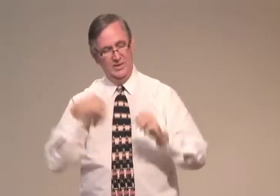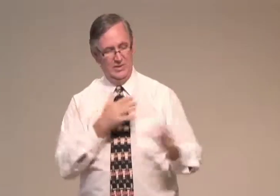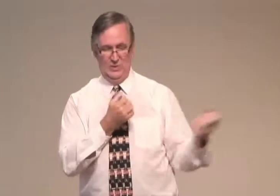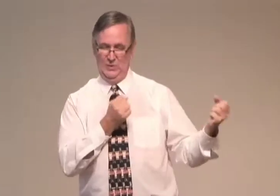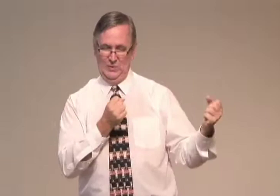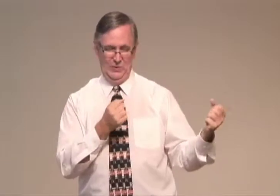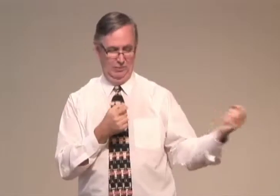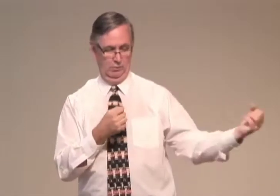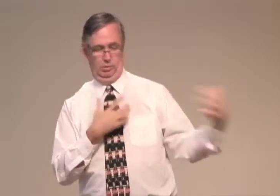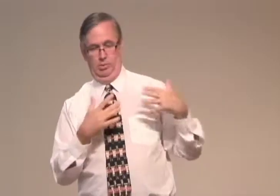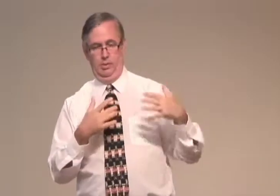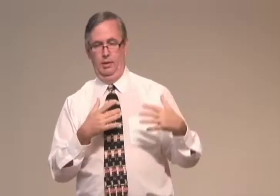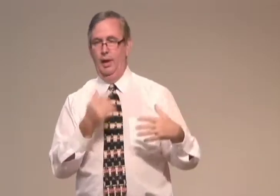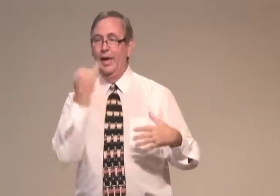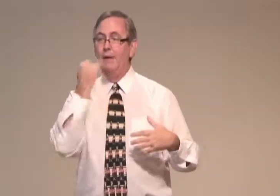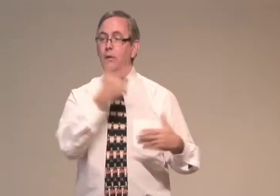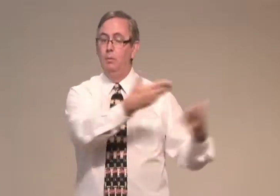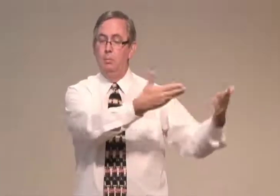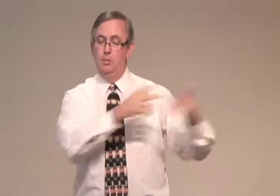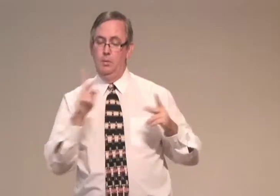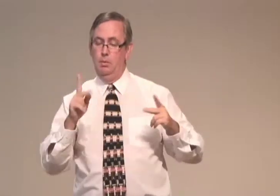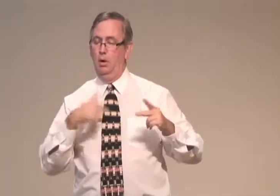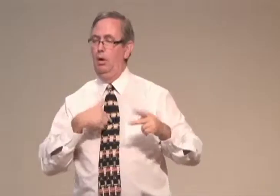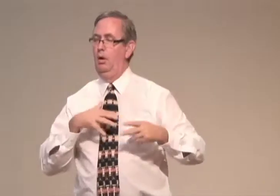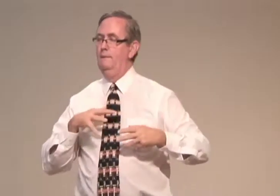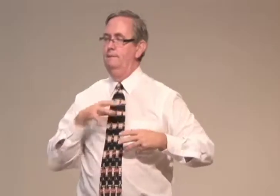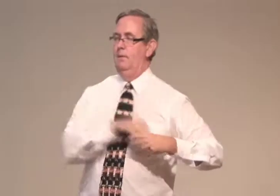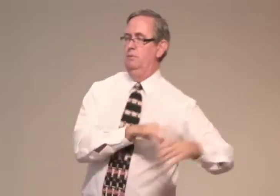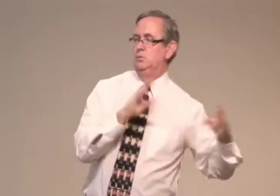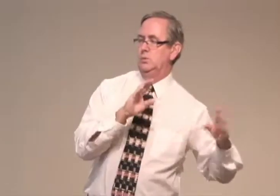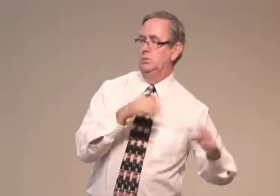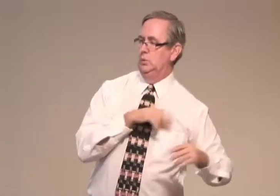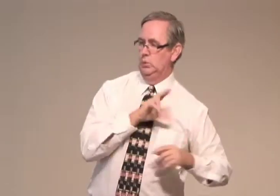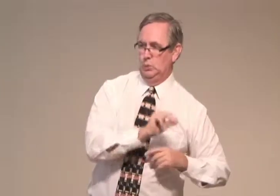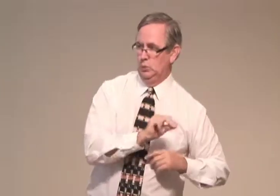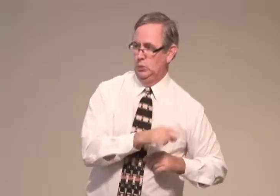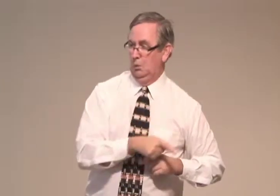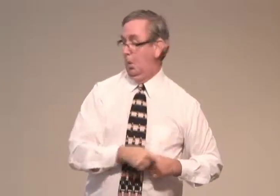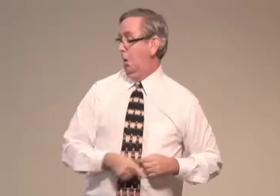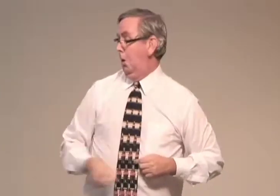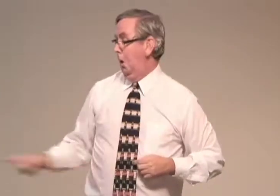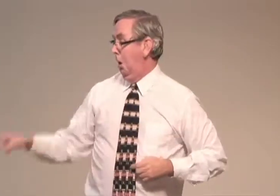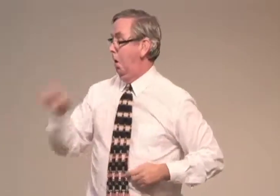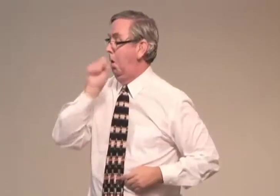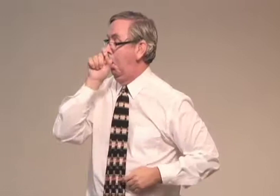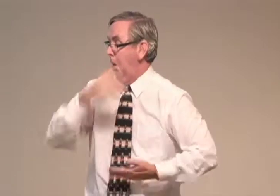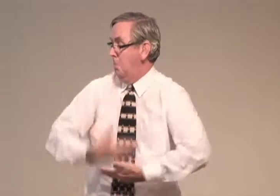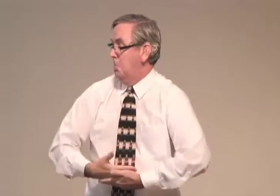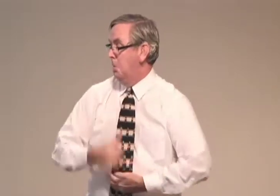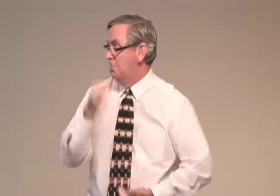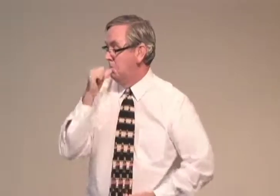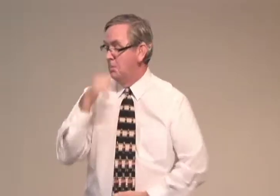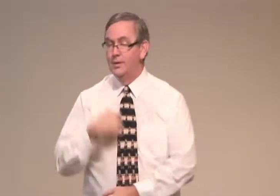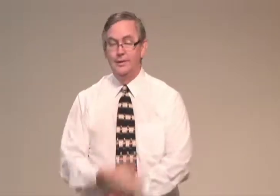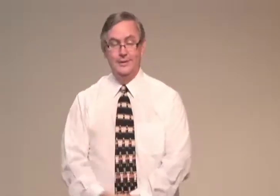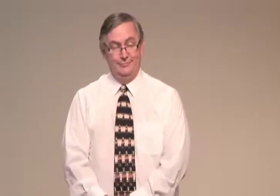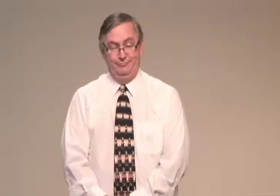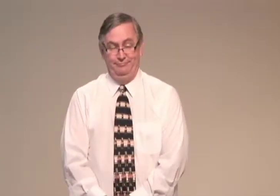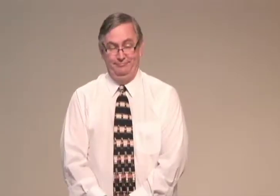you can't party. When it's over, you can't. And if you bring them in here, I'm going to be in trouble too. He said, will you crybaby?